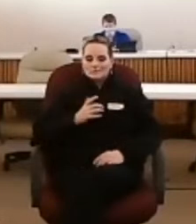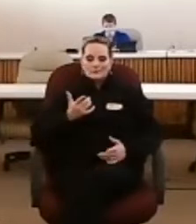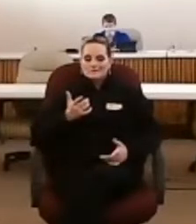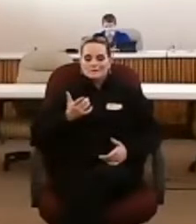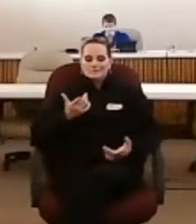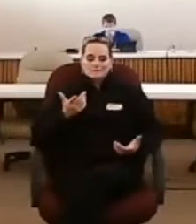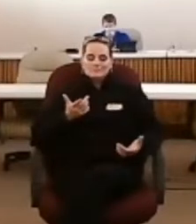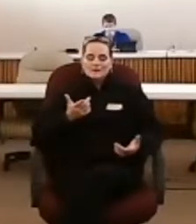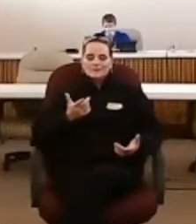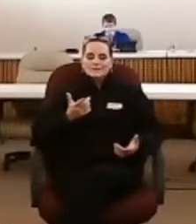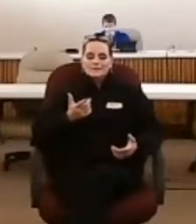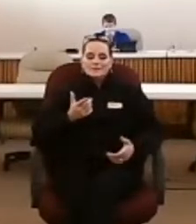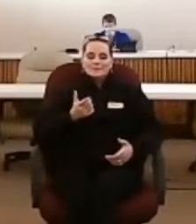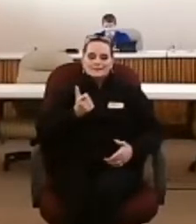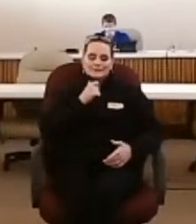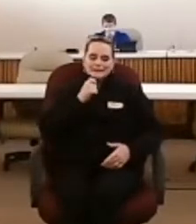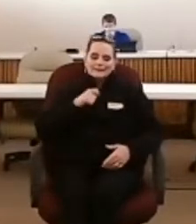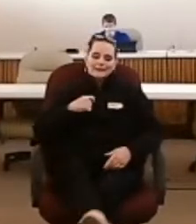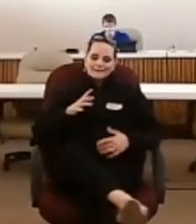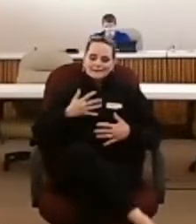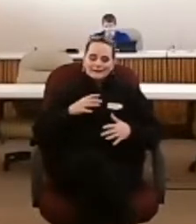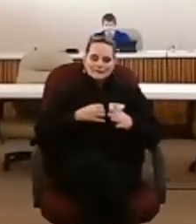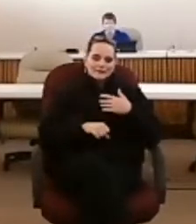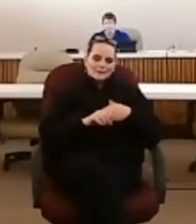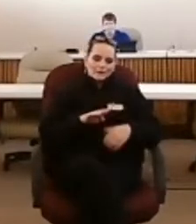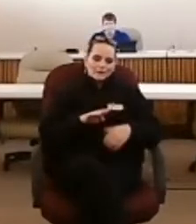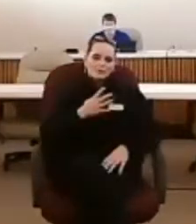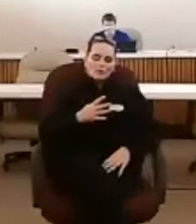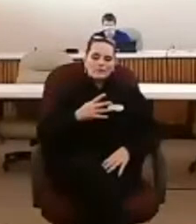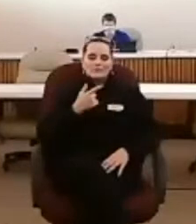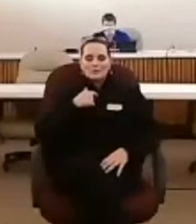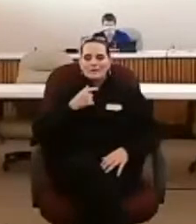let it go, could you? You had to have the 4th son to fill the 4th bedroom.